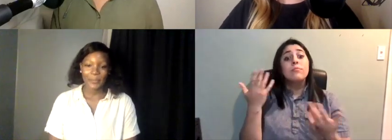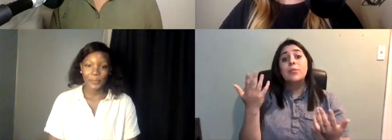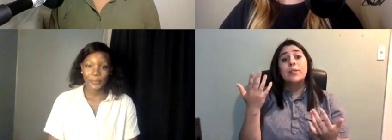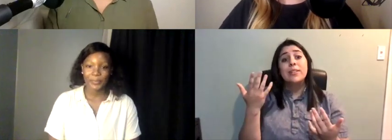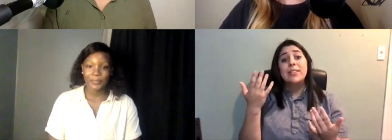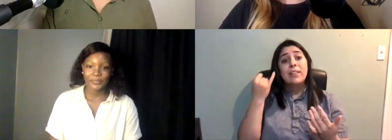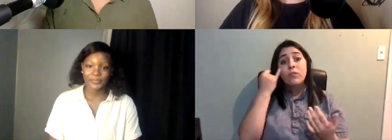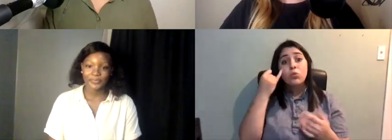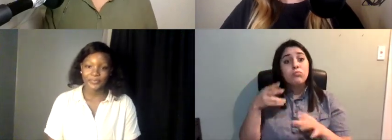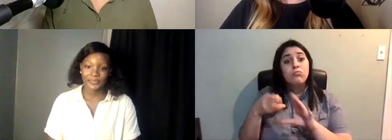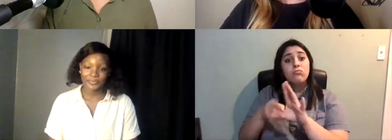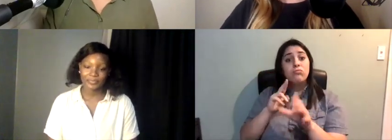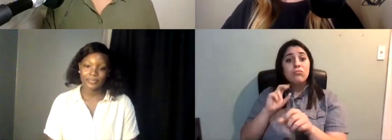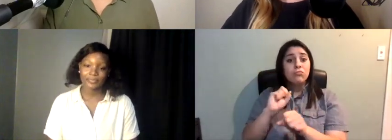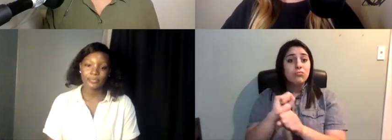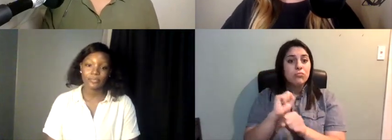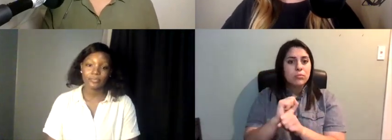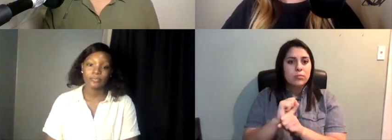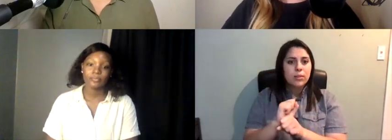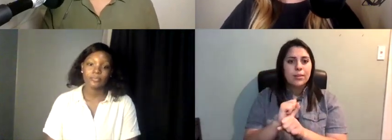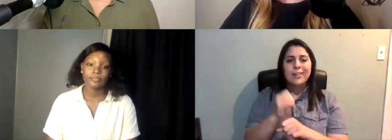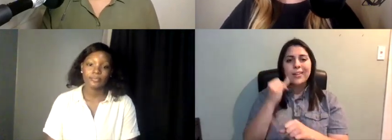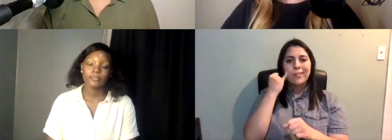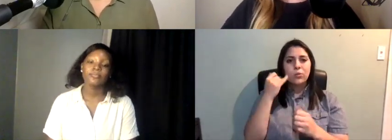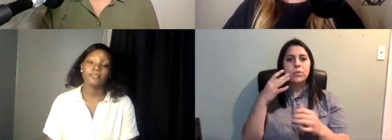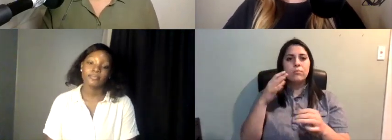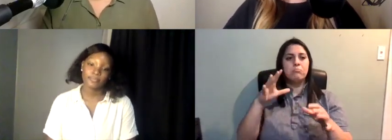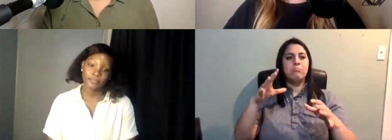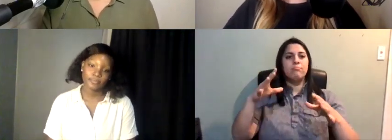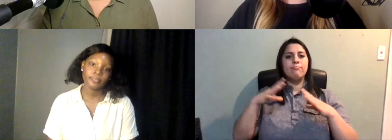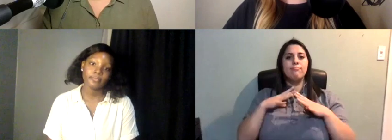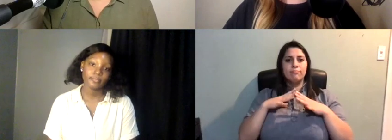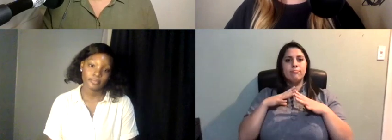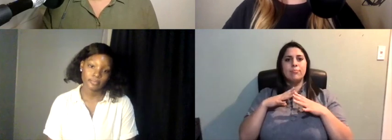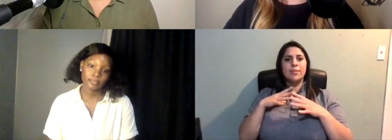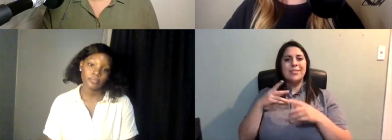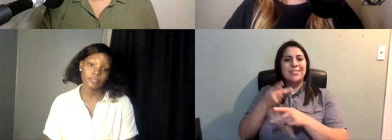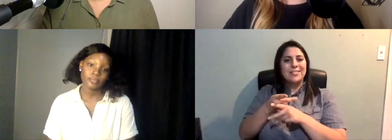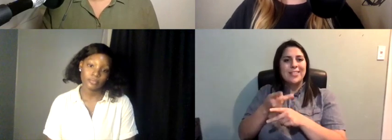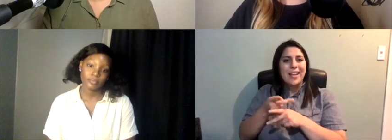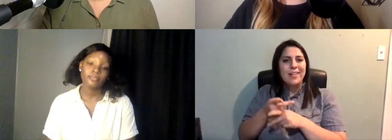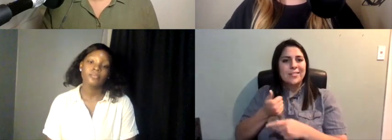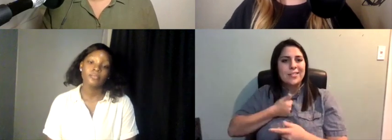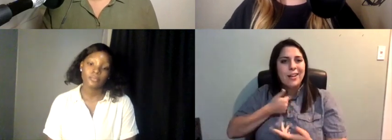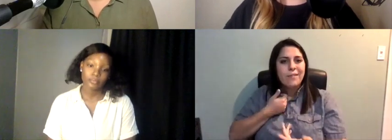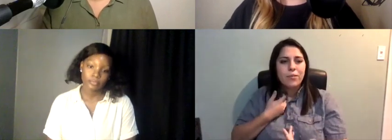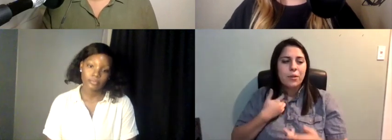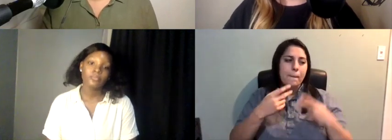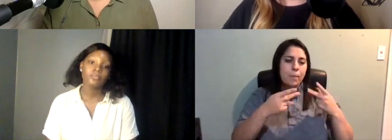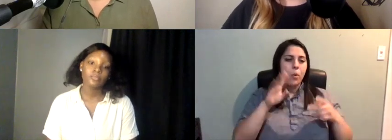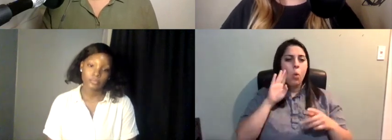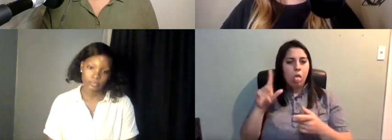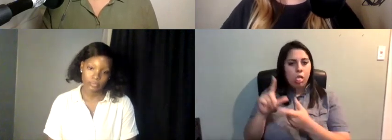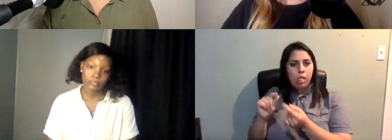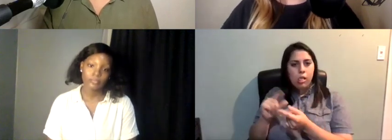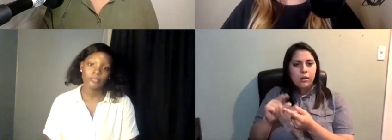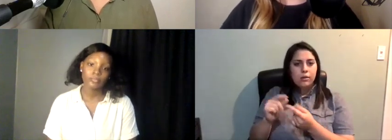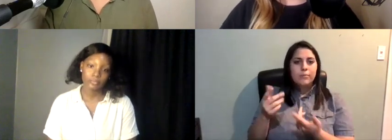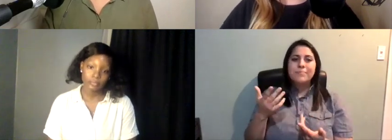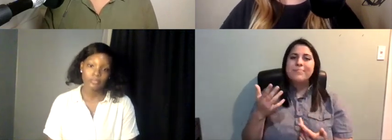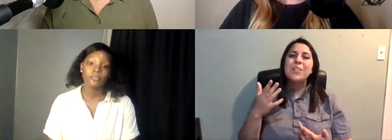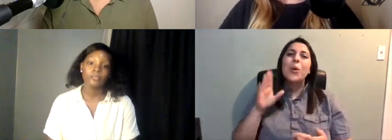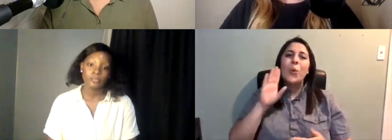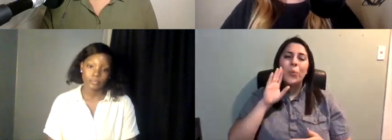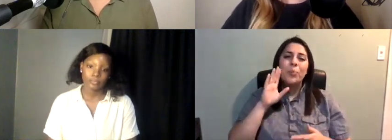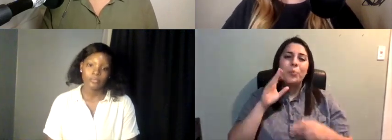for yourself. Mm-hmm. People are going to have comments on it. And of course, you're going to go to friends and ask for advice, and it's going to be scary and you're going to try and navigate,